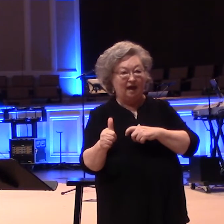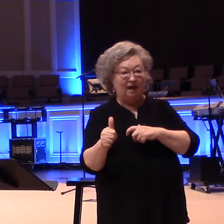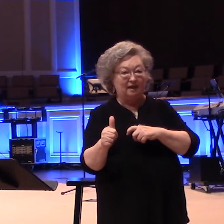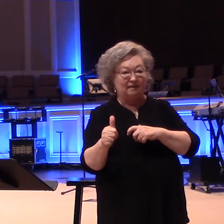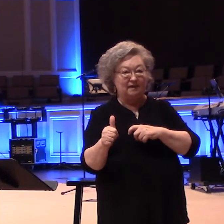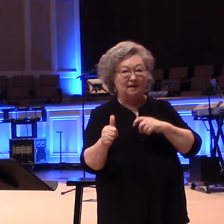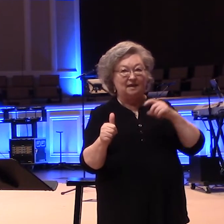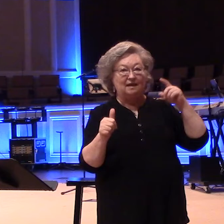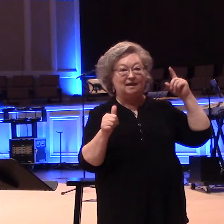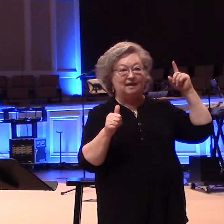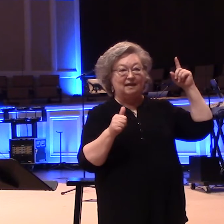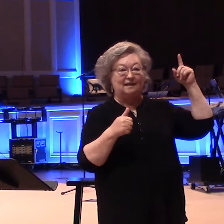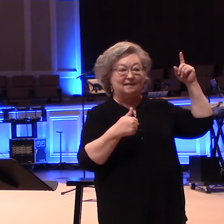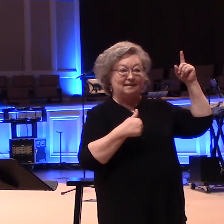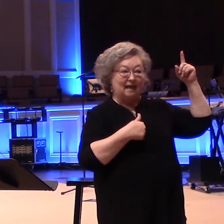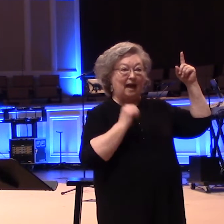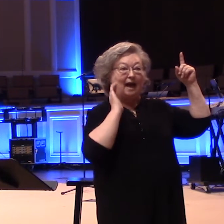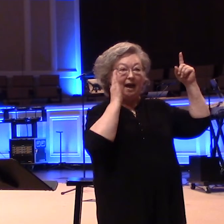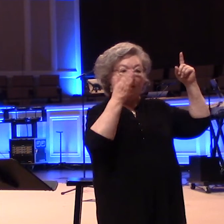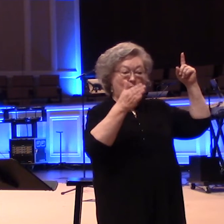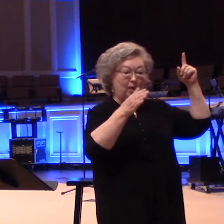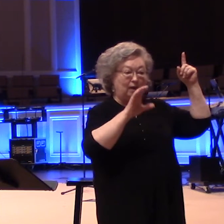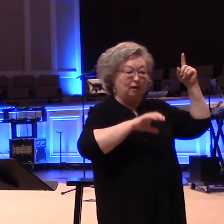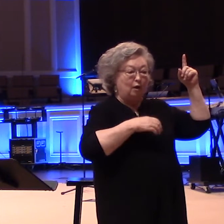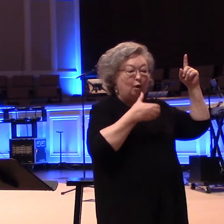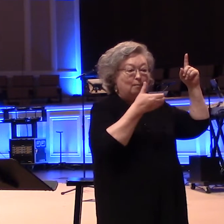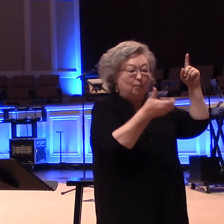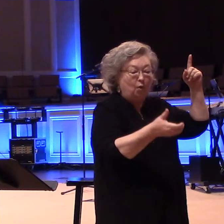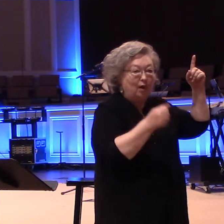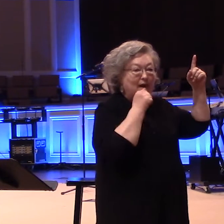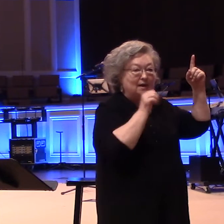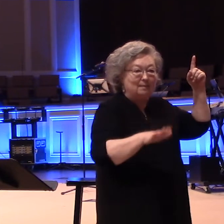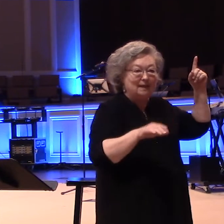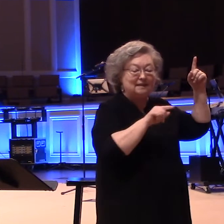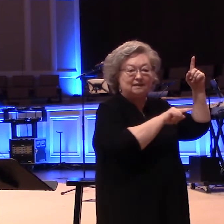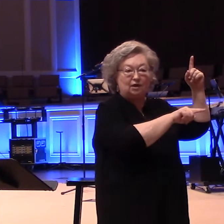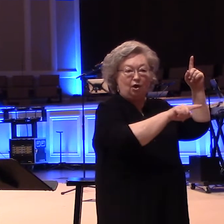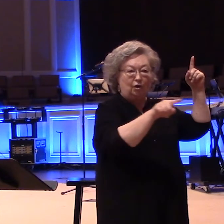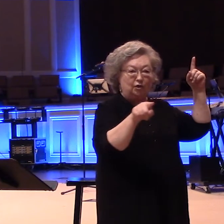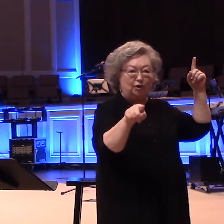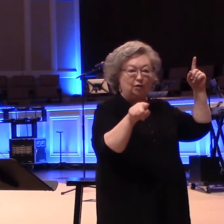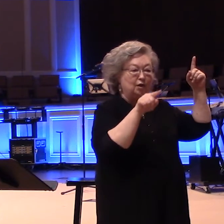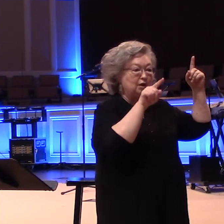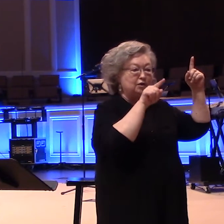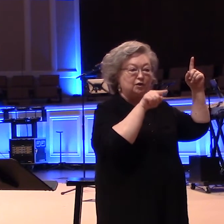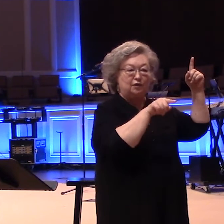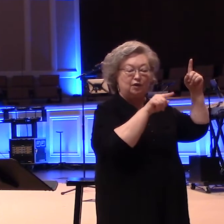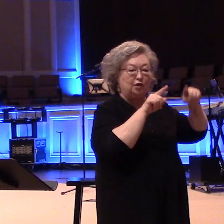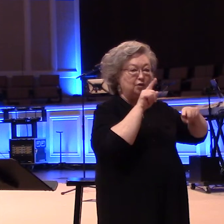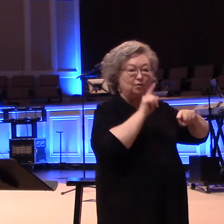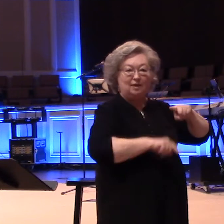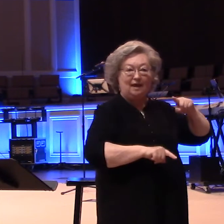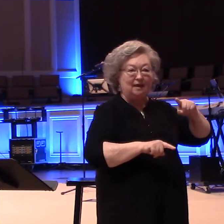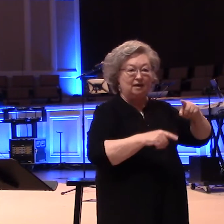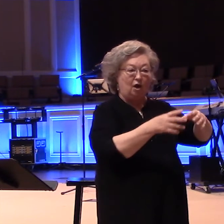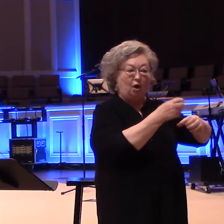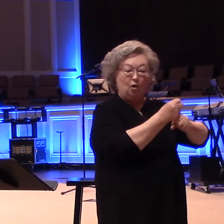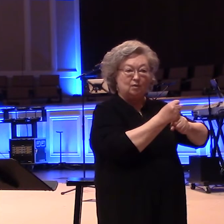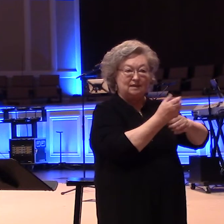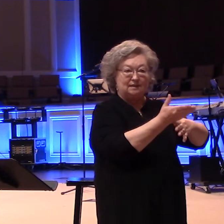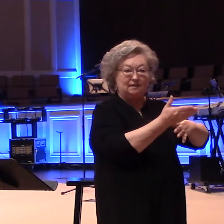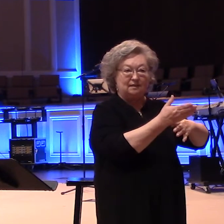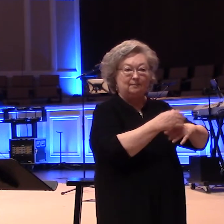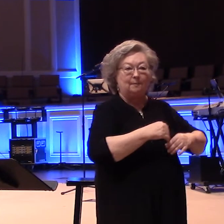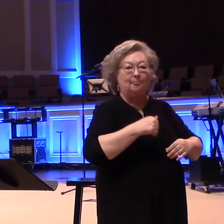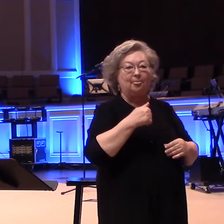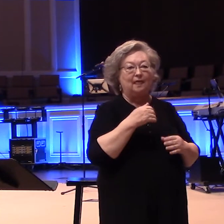Well, that's an Old Testament verse. Well, let's look in the New Testament then. Let's look into the words of Jesus. Luke chapter 6, verse 38. Jesus says, give